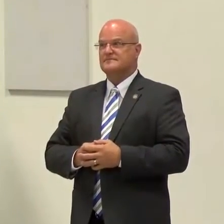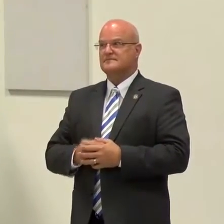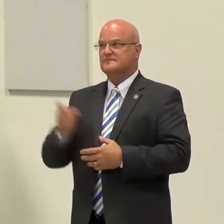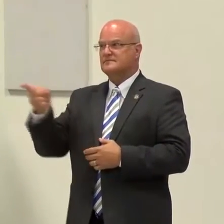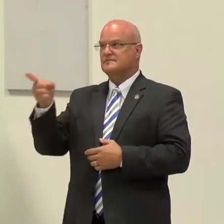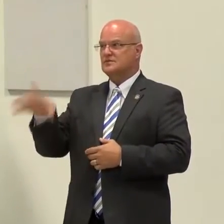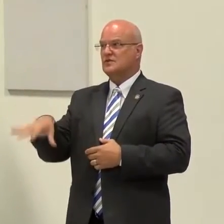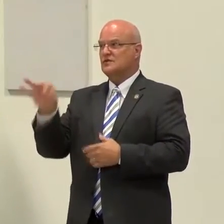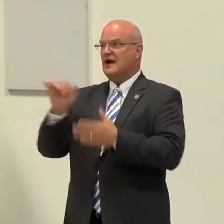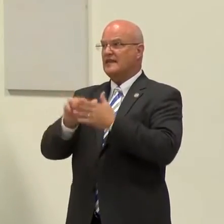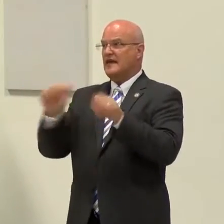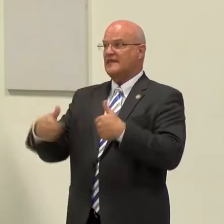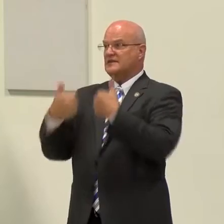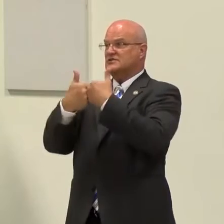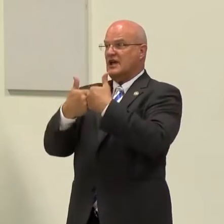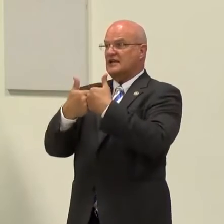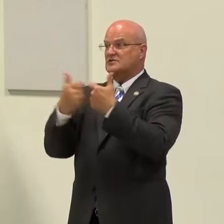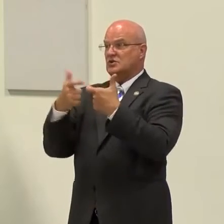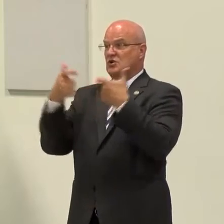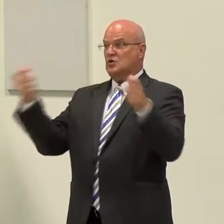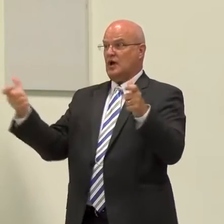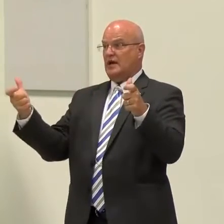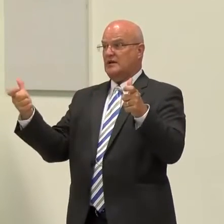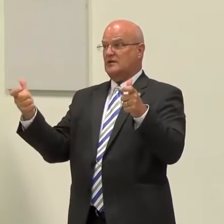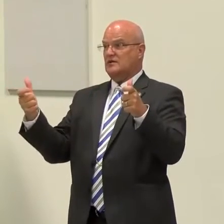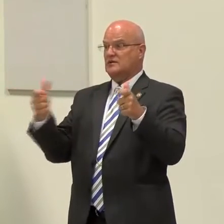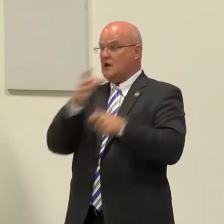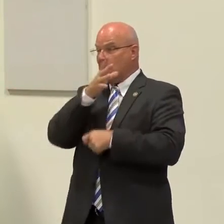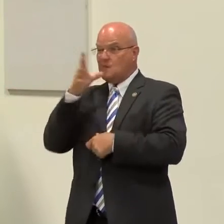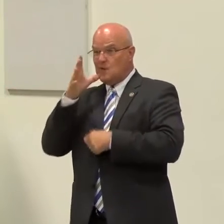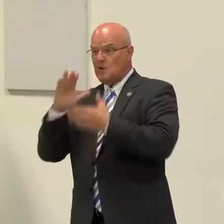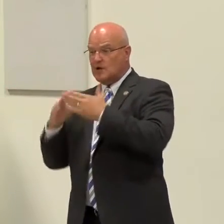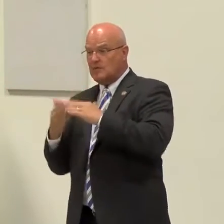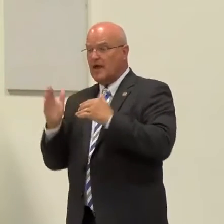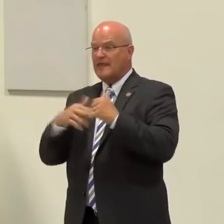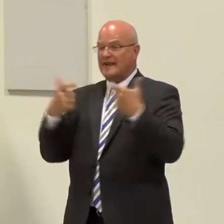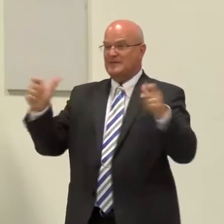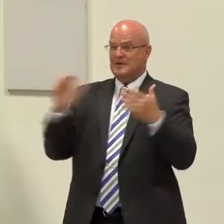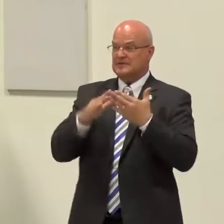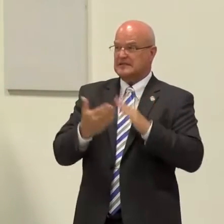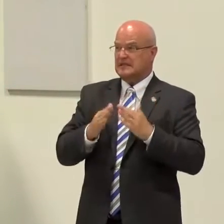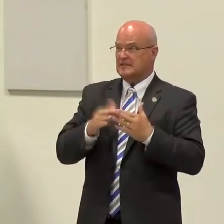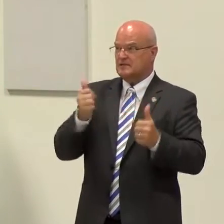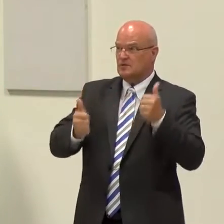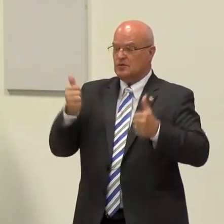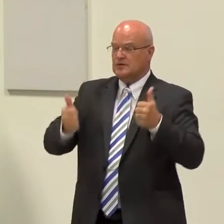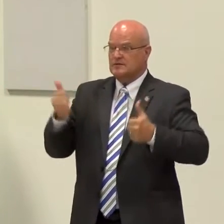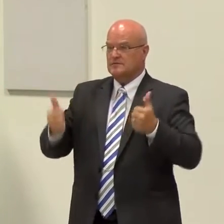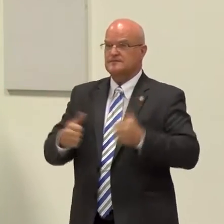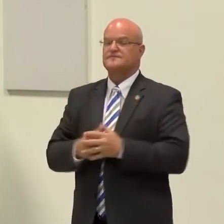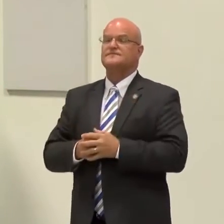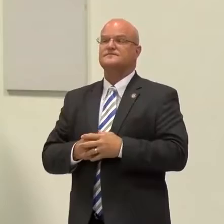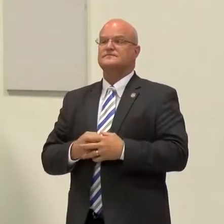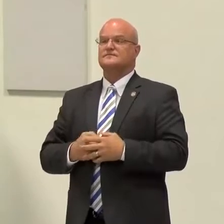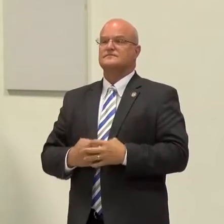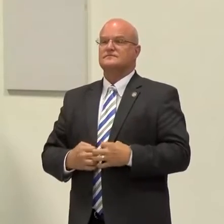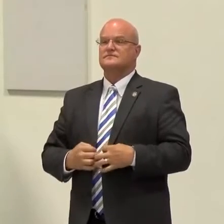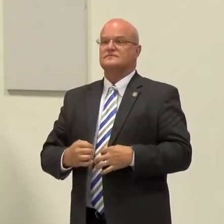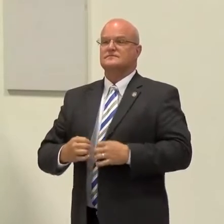Do you find that the challenges are greater in rural communities than they are in bigger cities, or what have you seen to be the